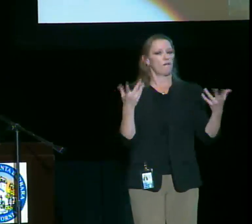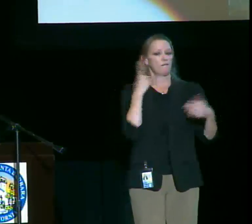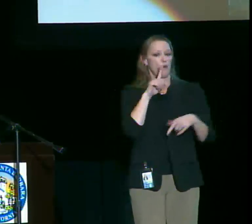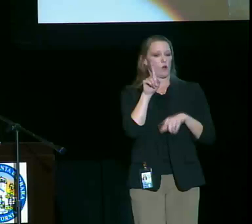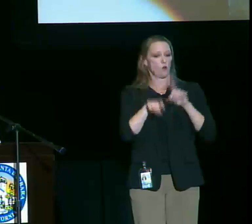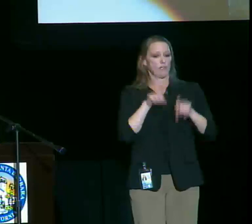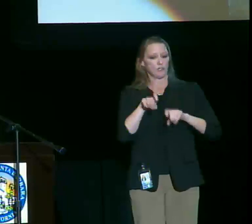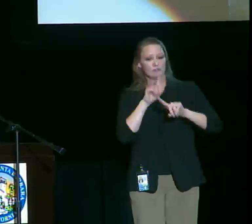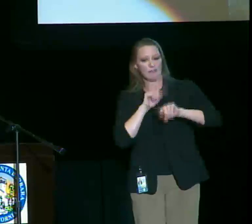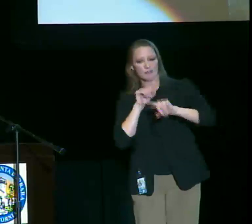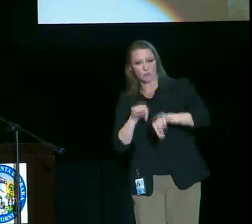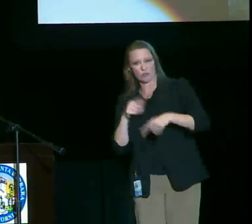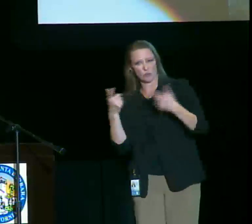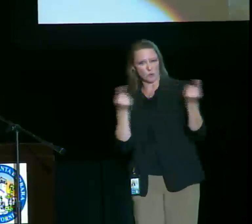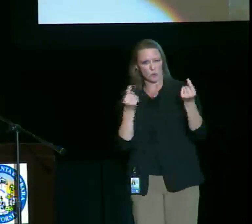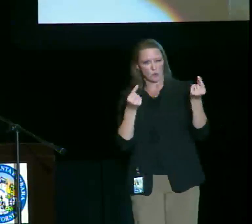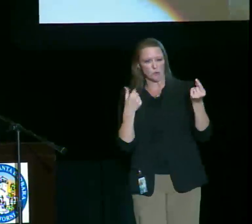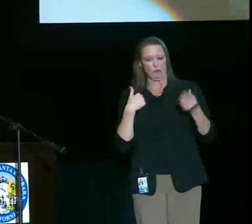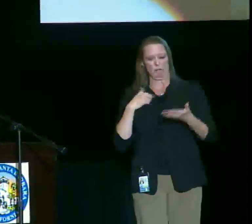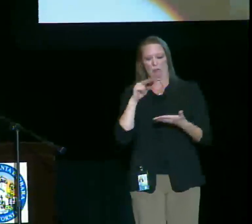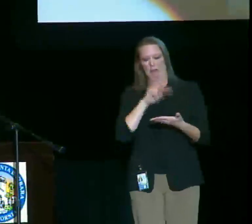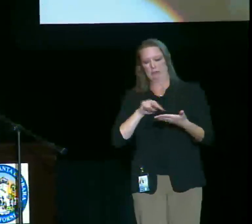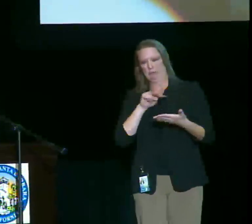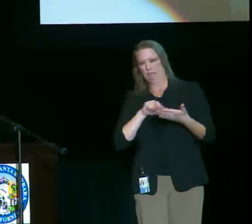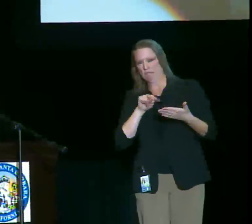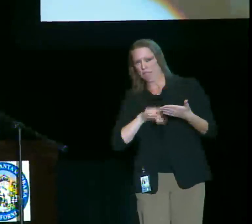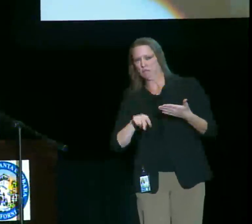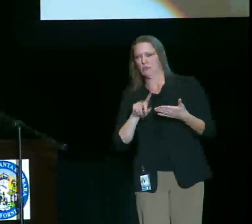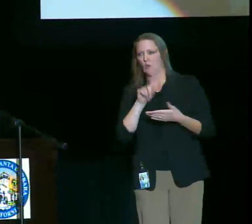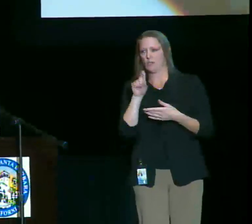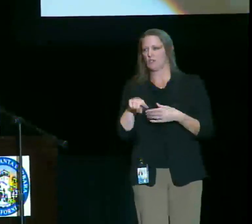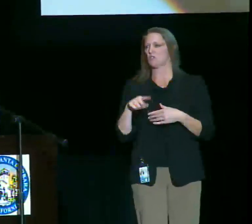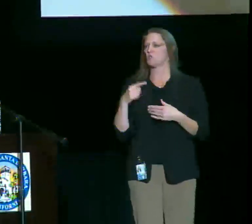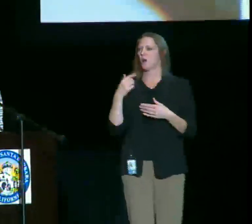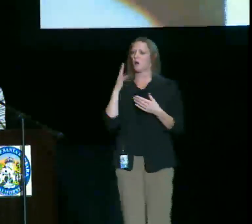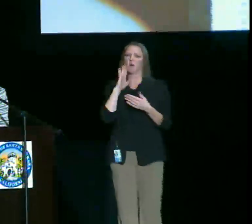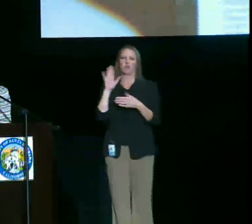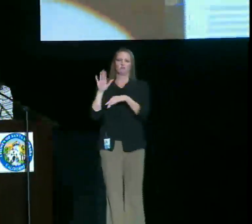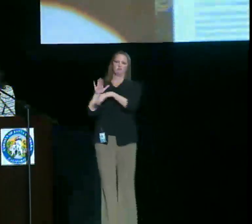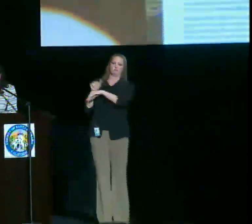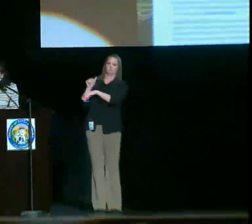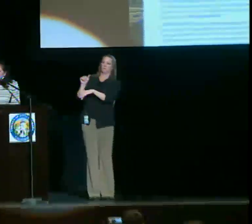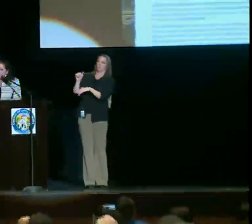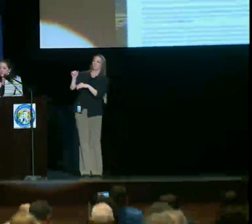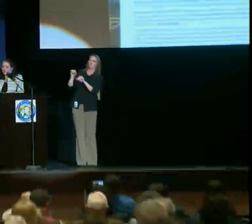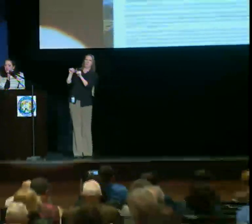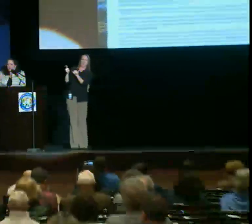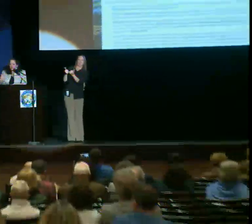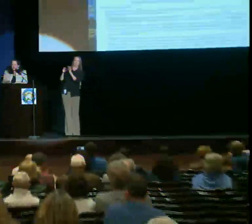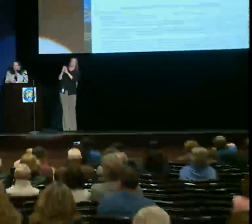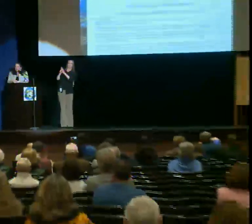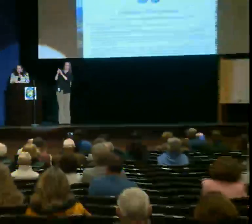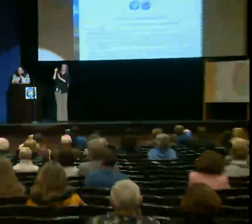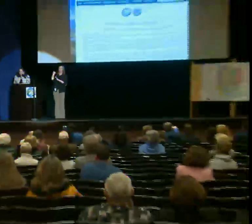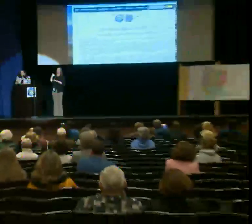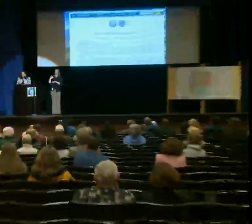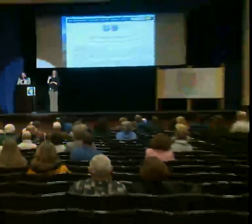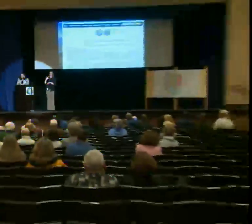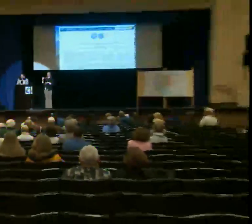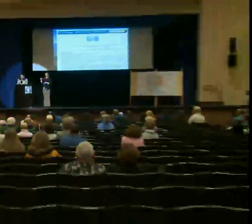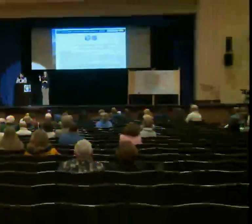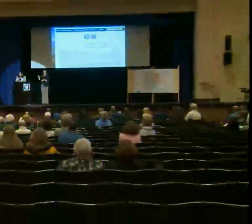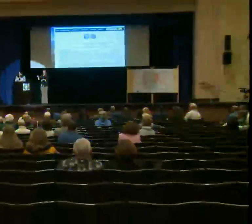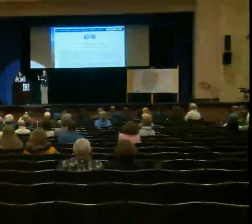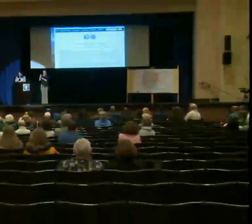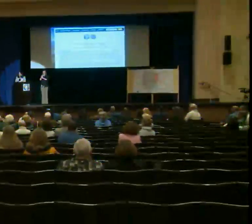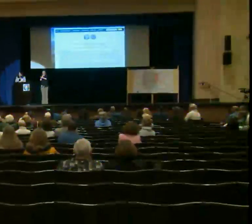I've flipped through the questions in my hand, so I think we'll have agency representatives come up on the stage that I think are these questions are